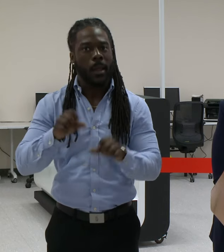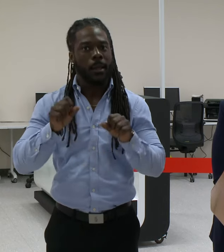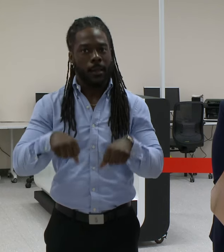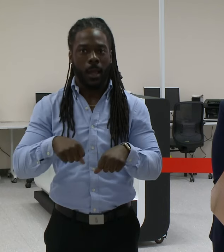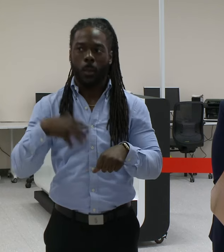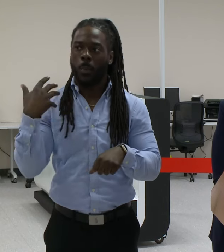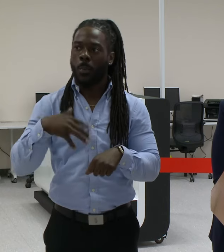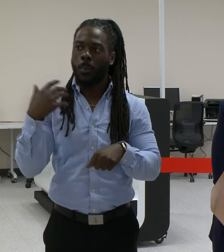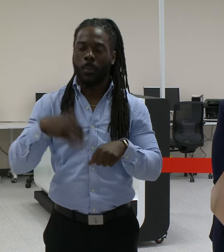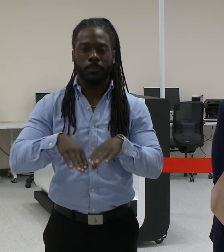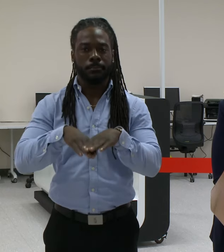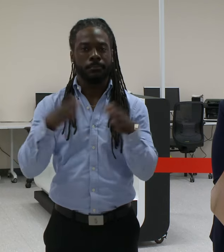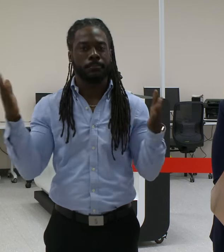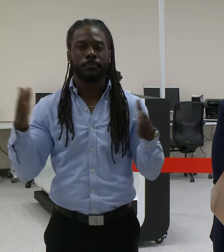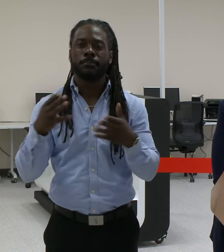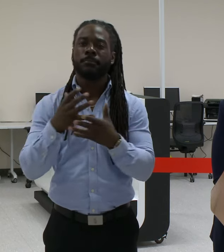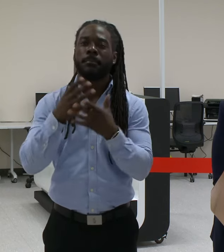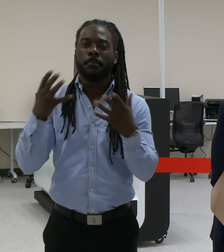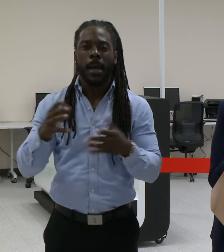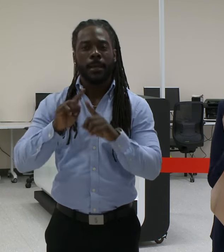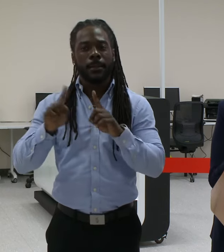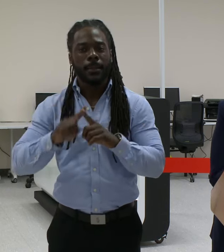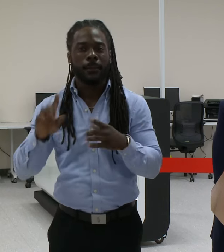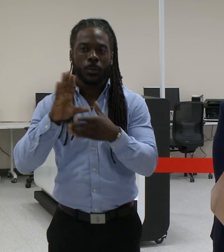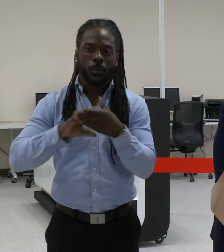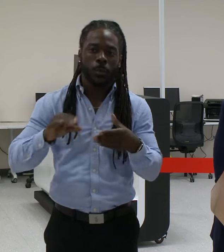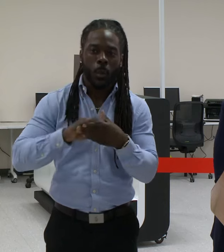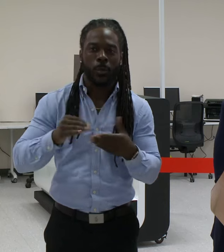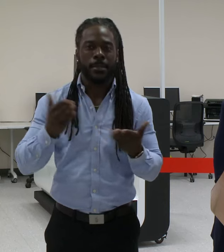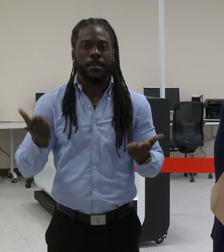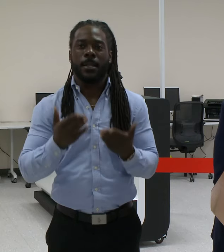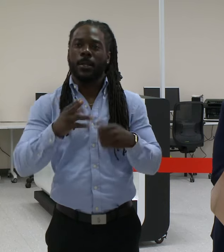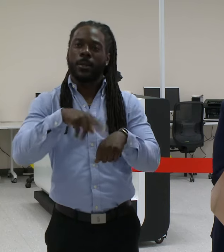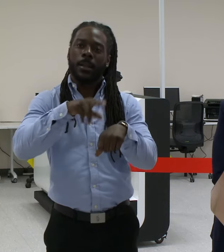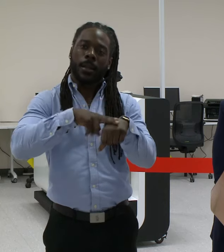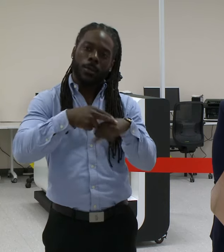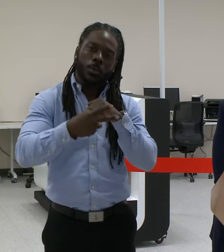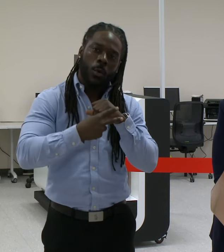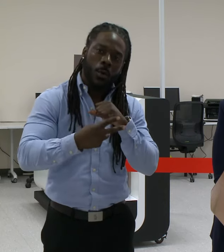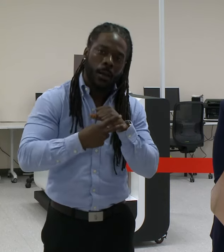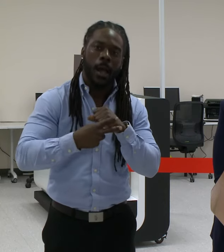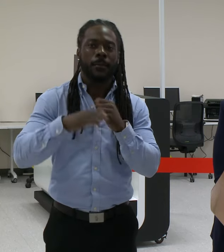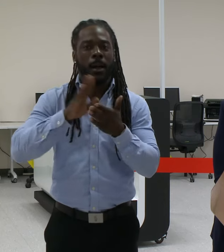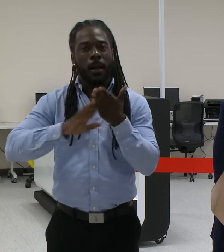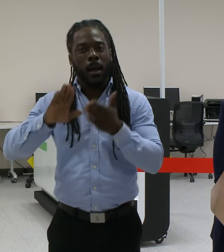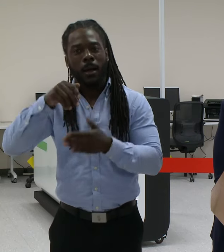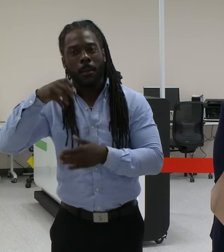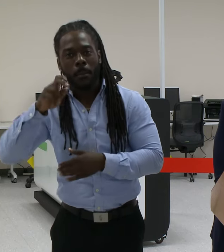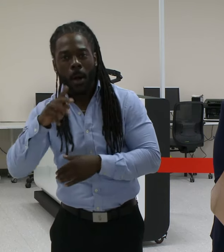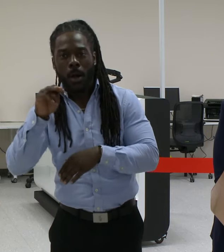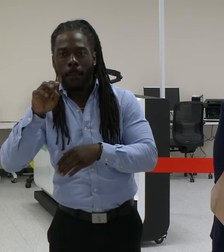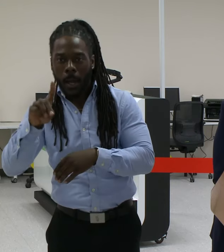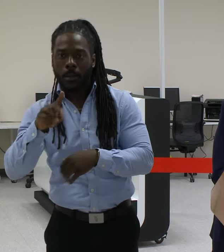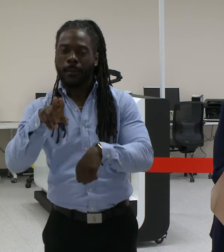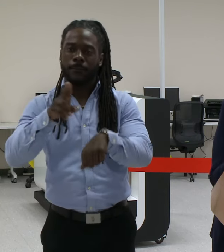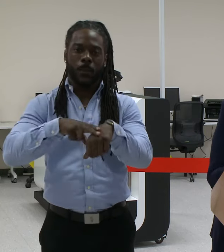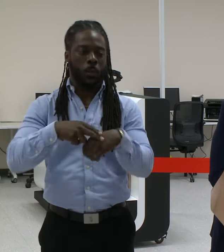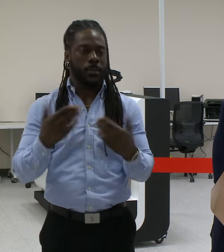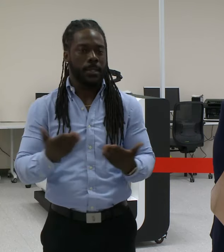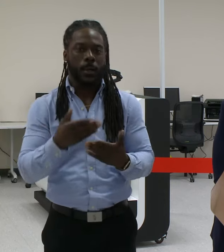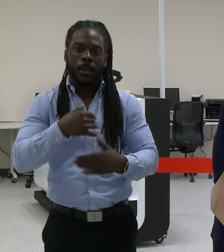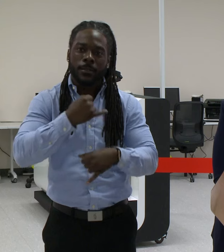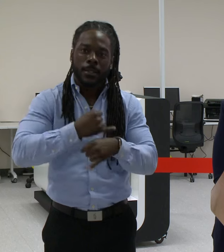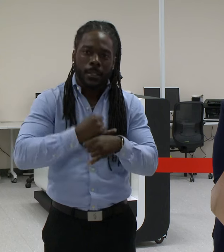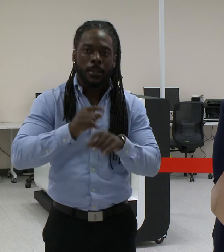an enormous number of stories that are here at the National Archives in College Park, Maryland, of course in this facility, but